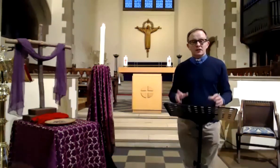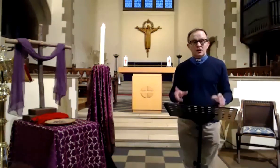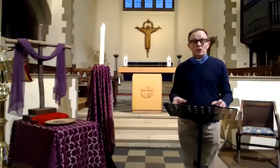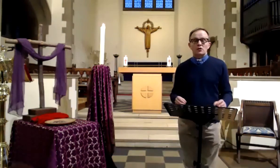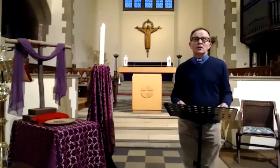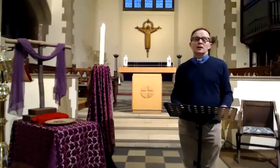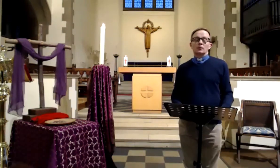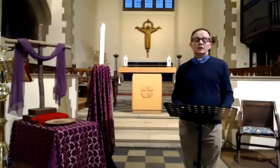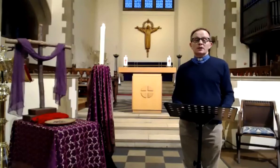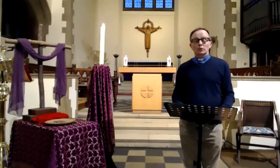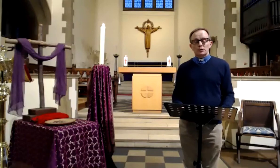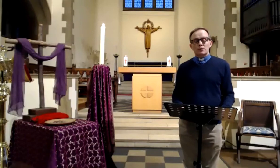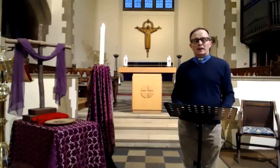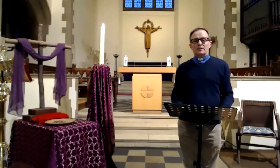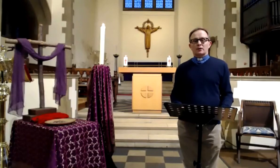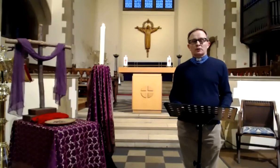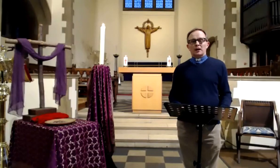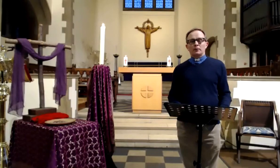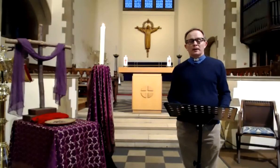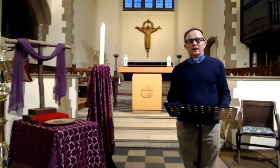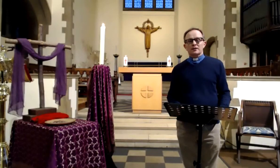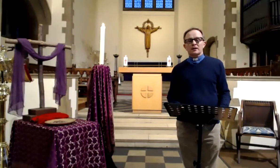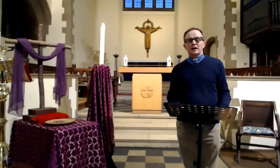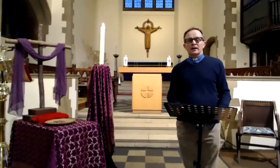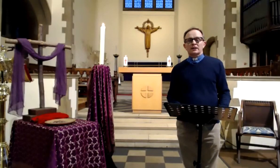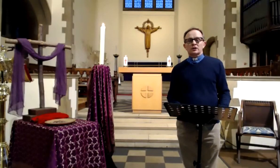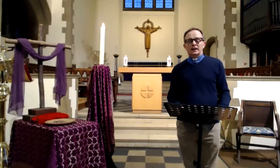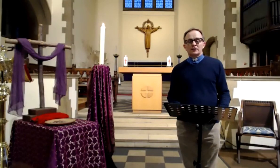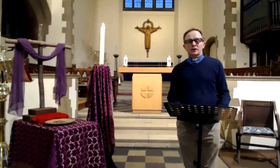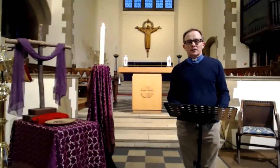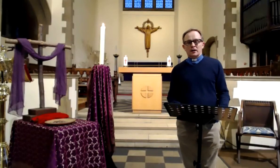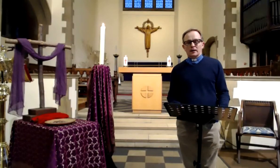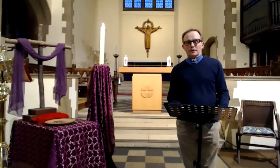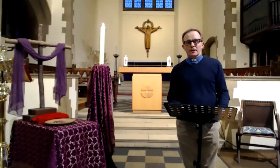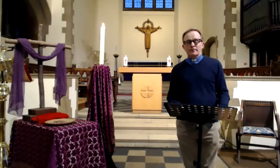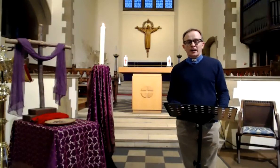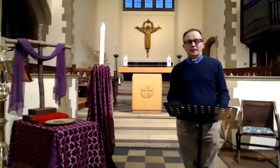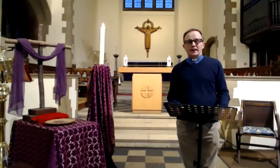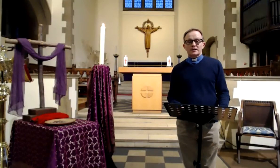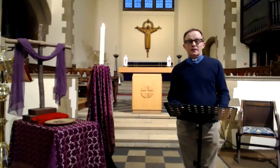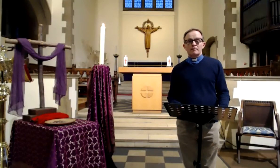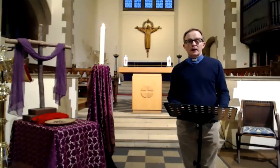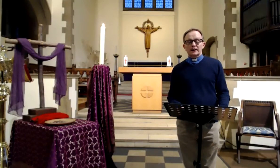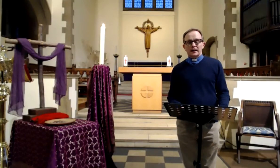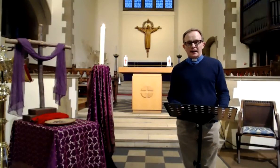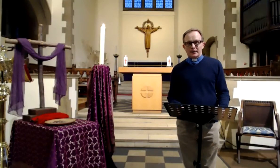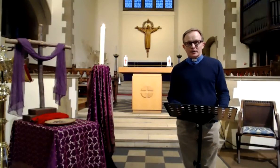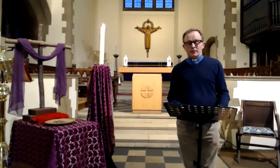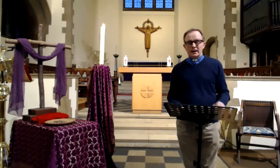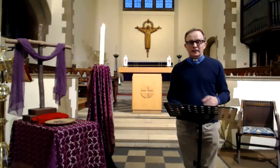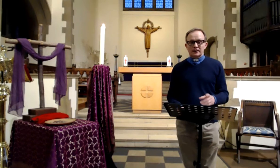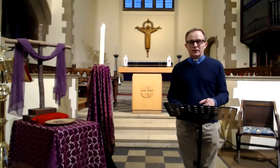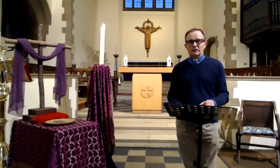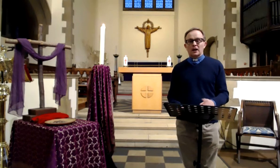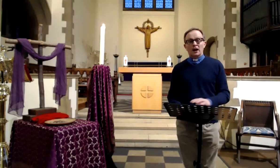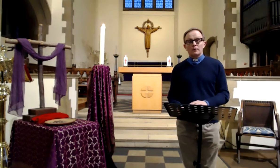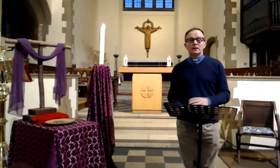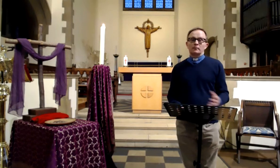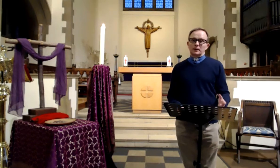song which is also about God helping us in challenging times, and that's My Lighthouse. So again, if you're at home, please join